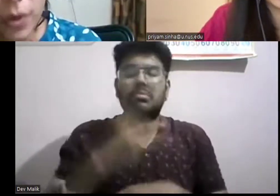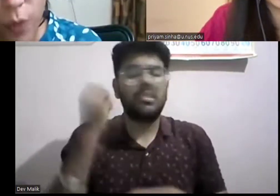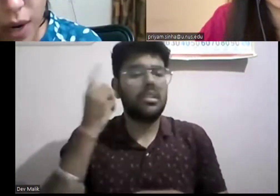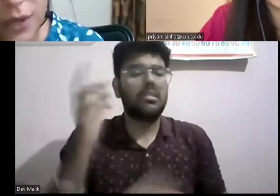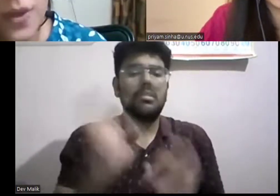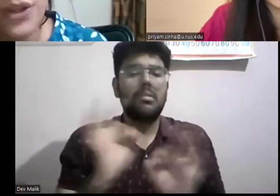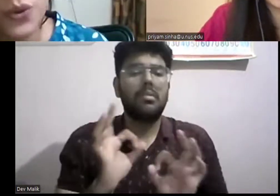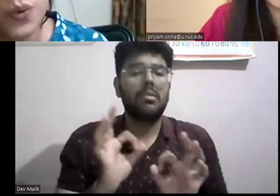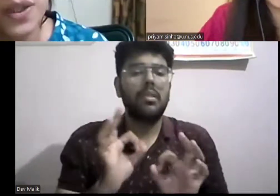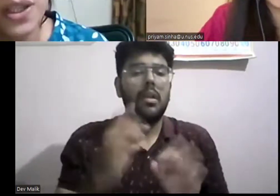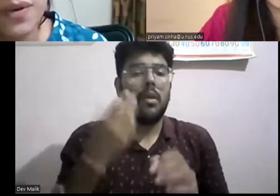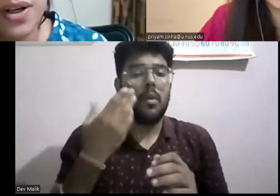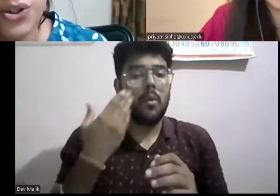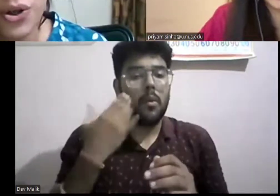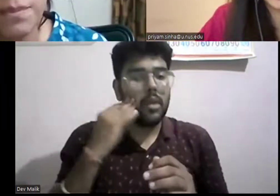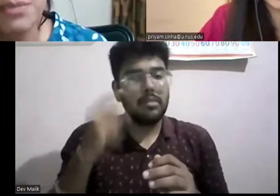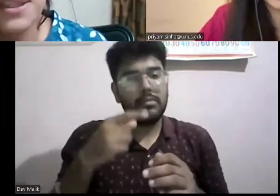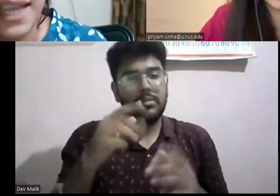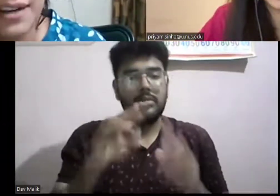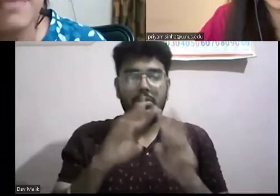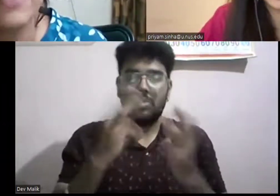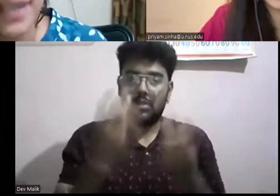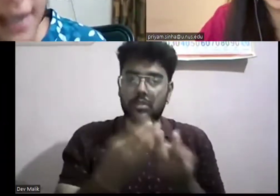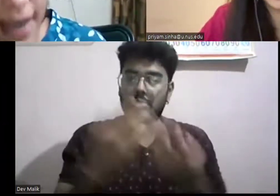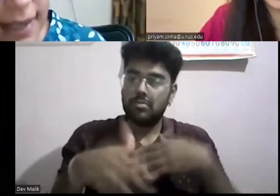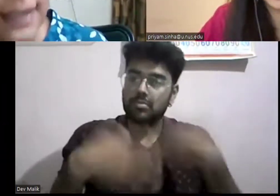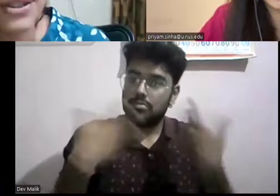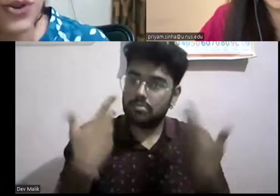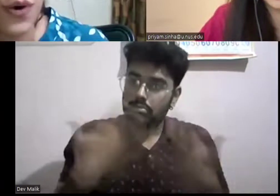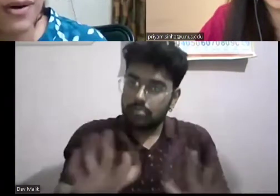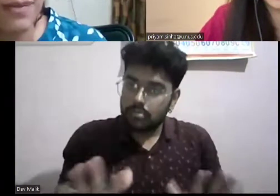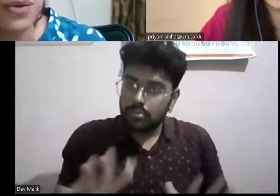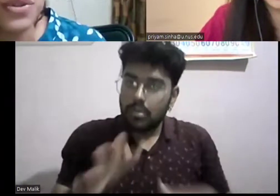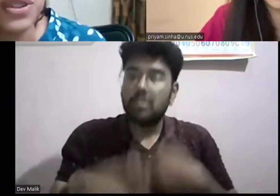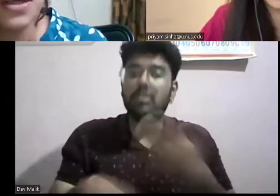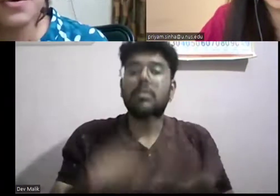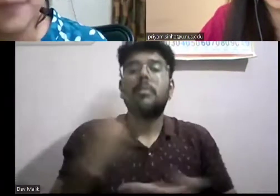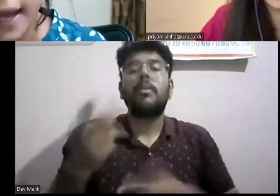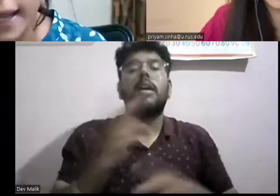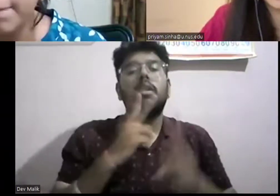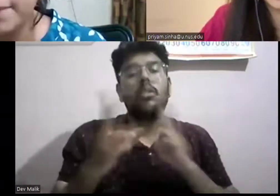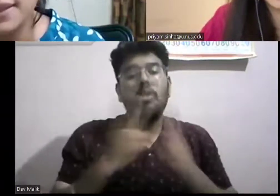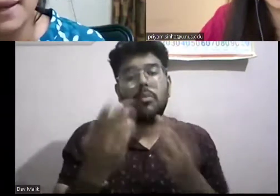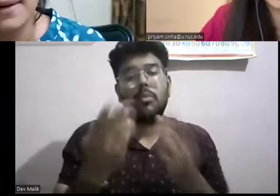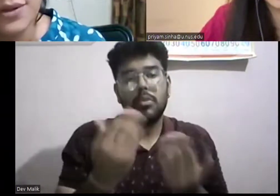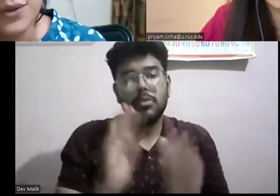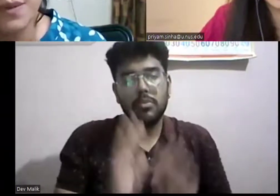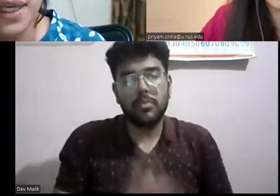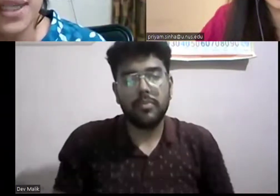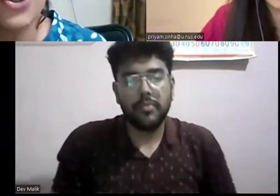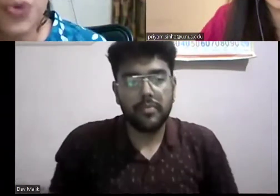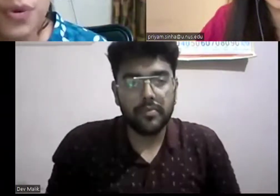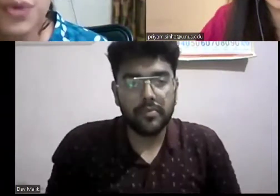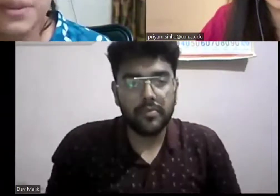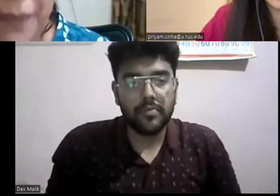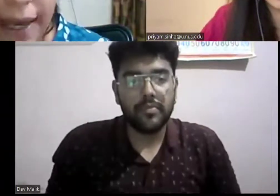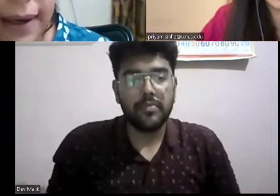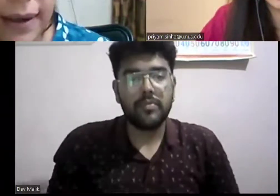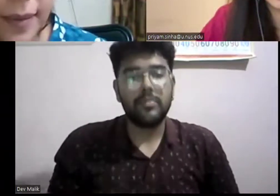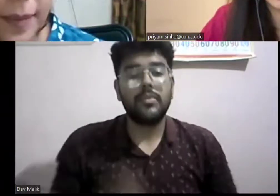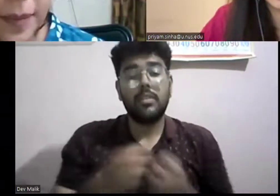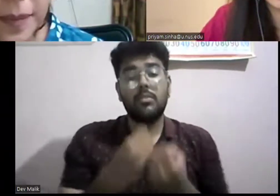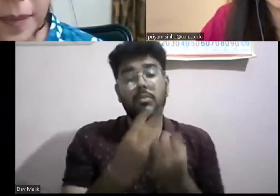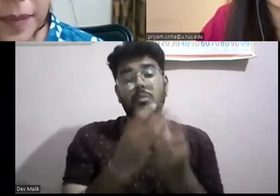once we are through with the workshop, maybe then we can at length talk about why there are so many issues with